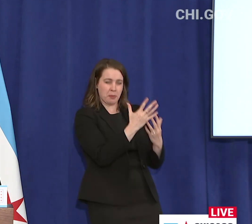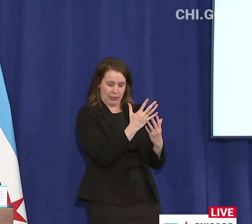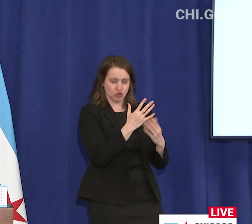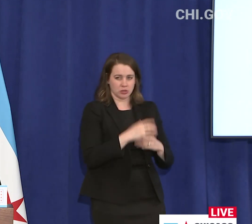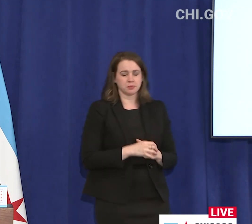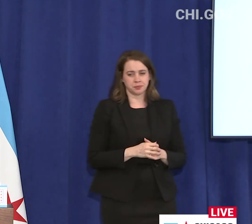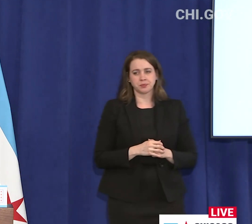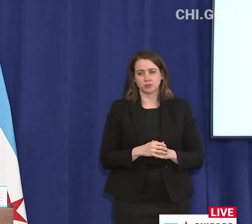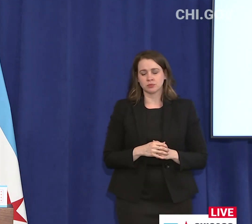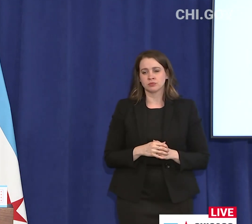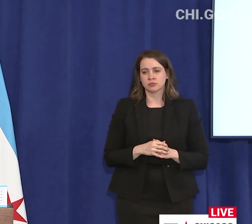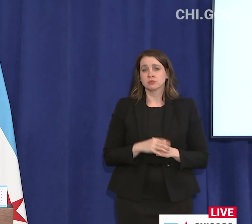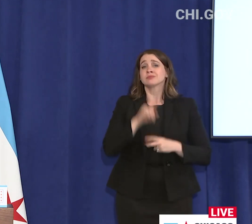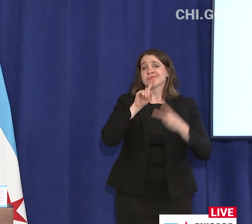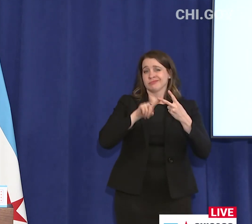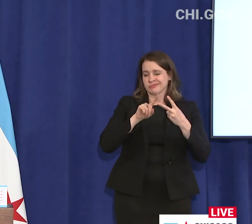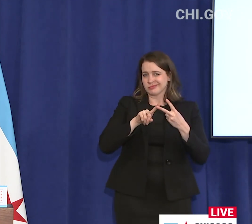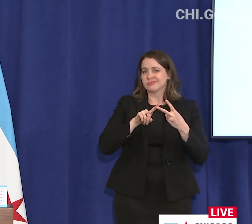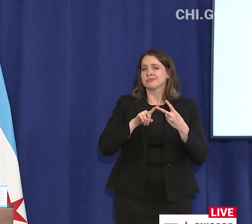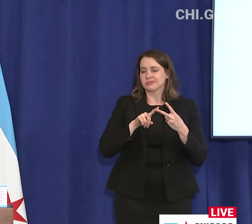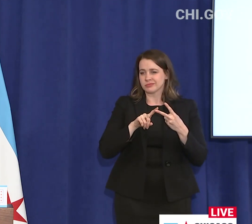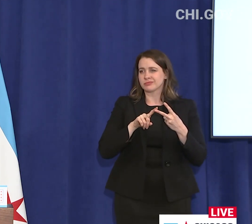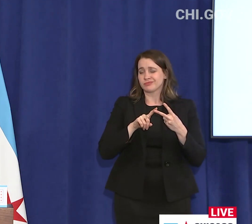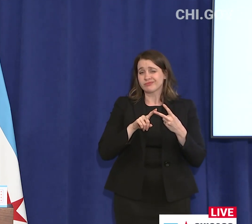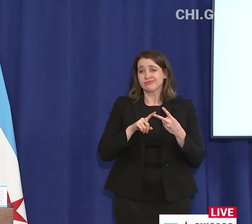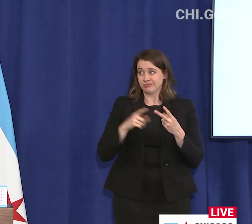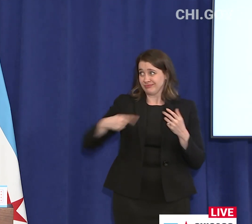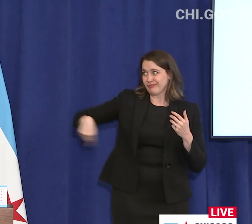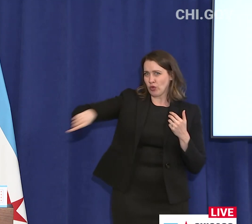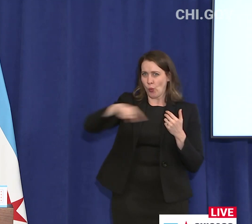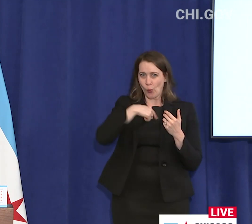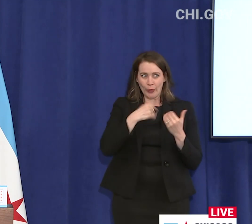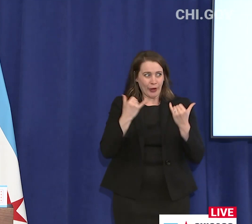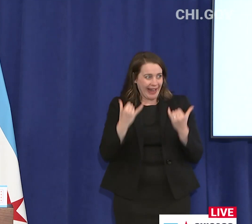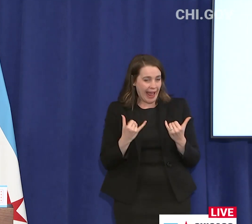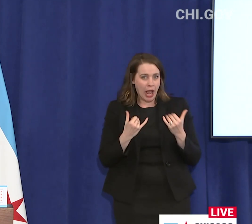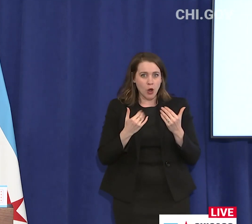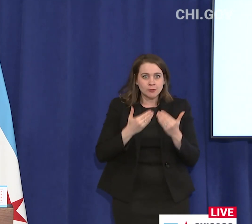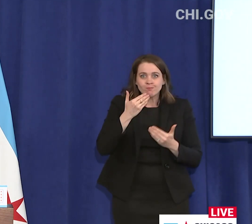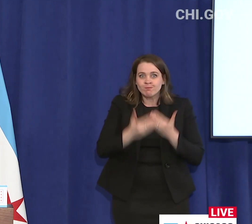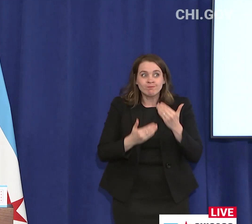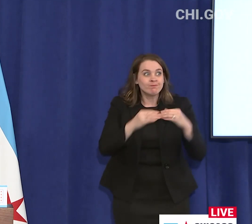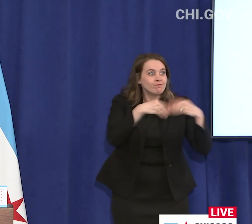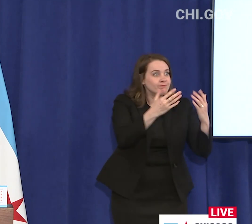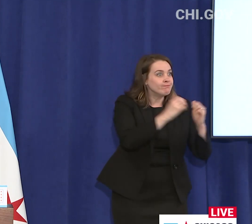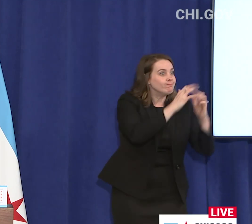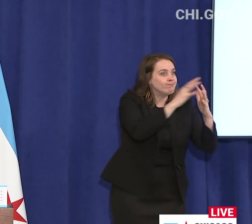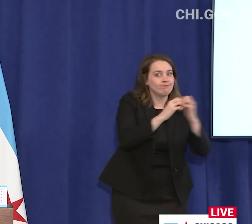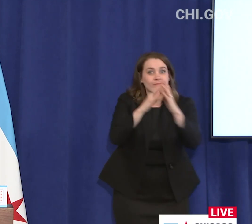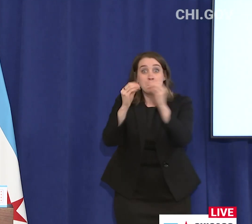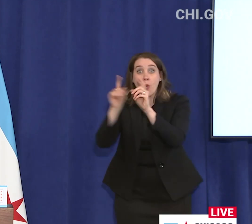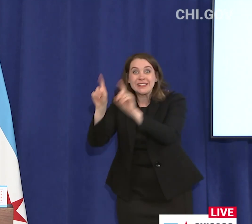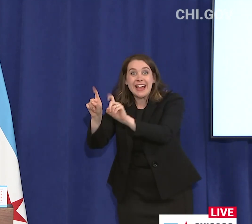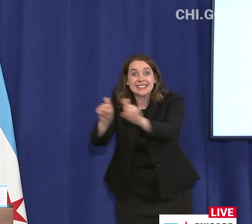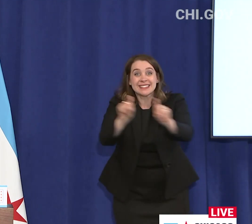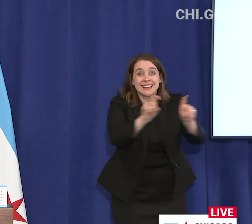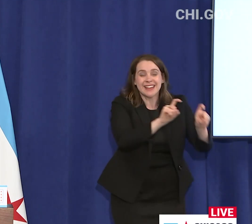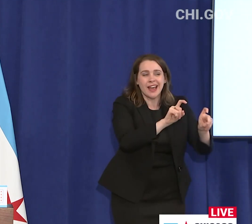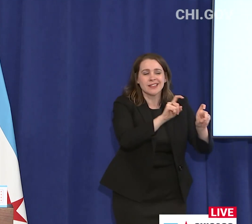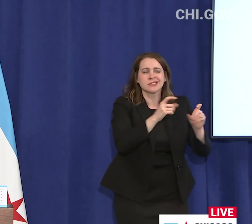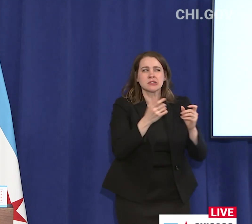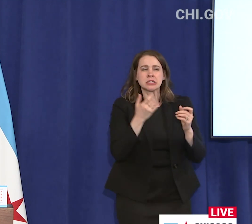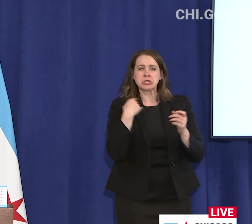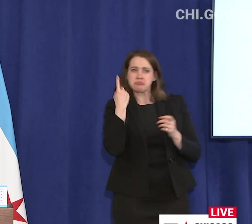also we are thinking about ways as we build up more testing capability to have some of that